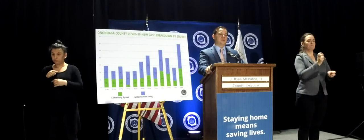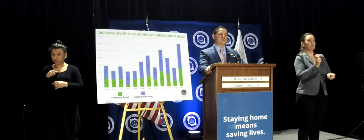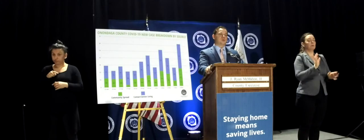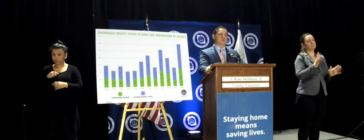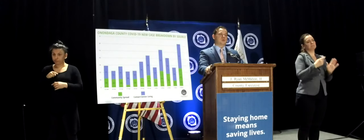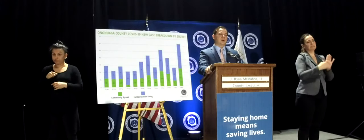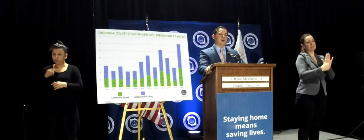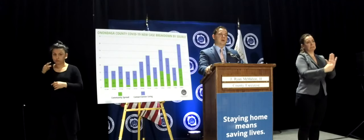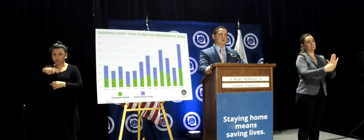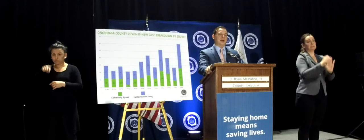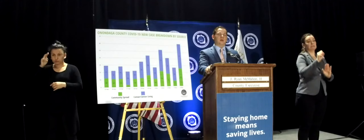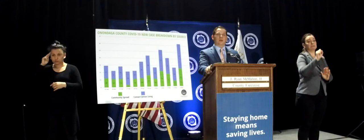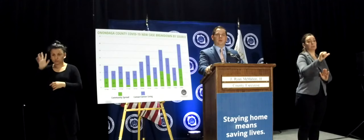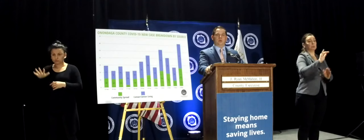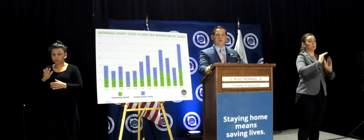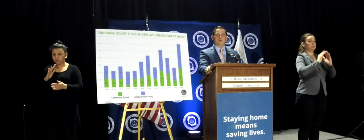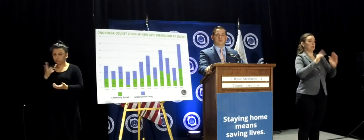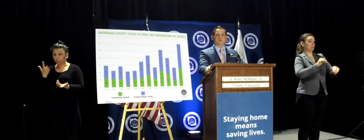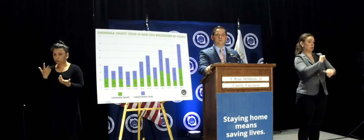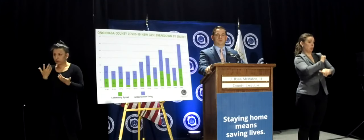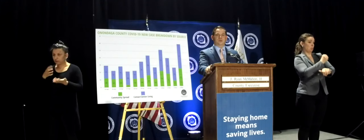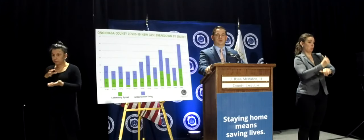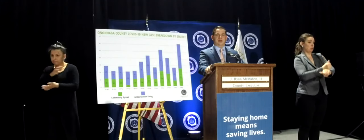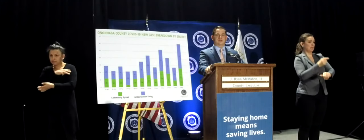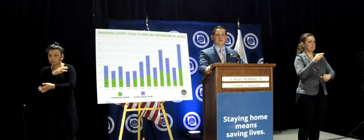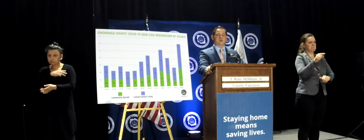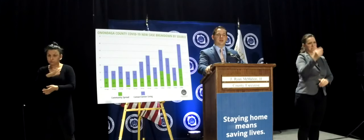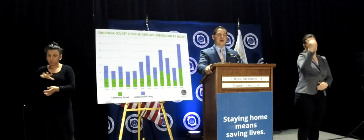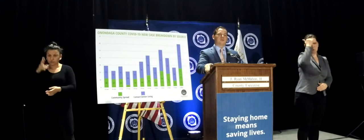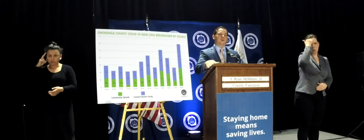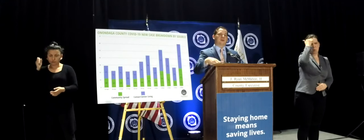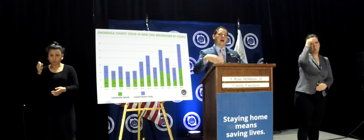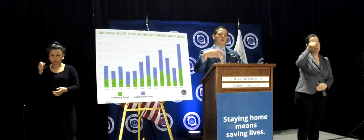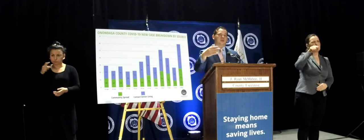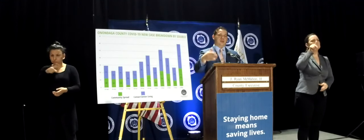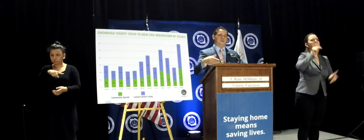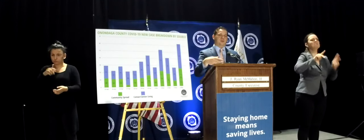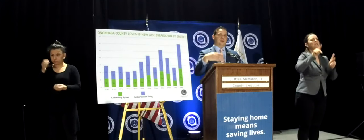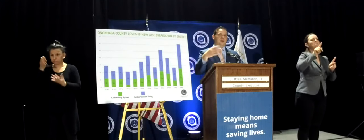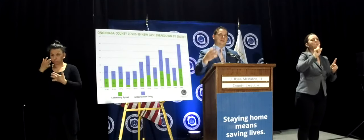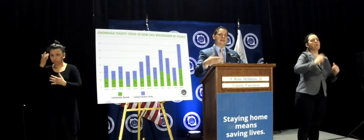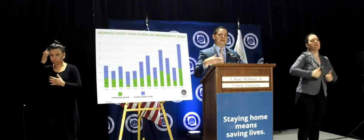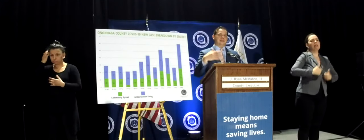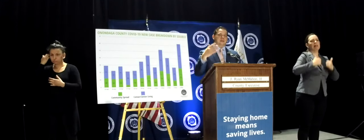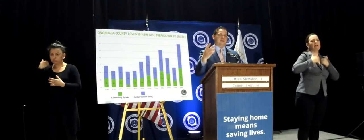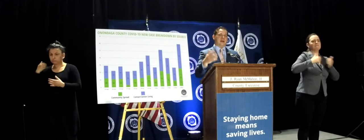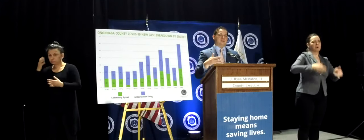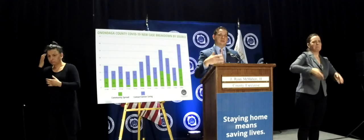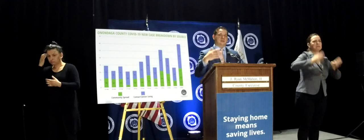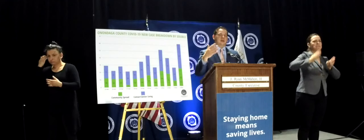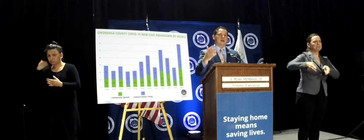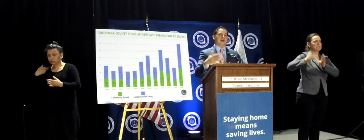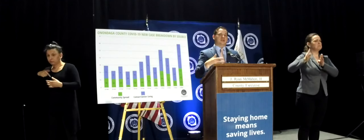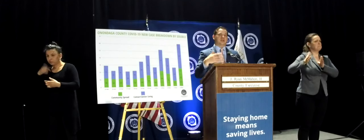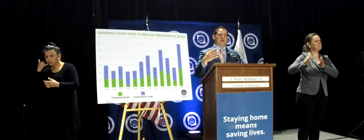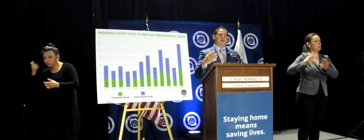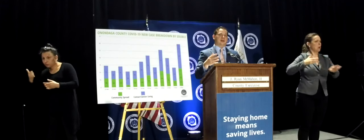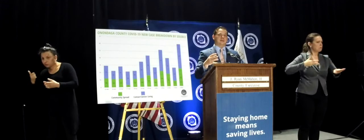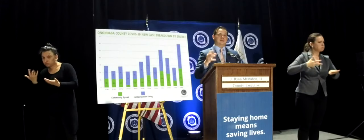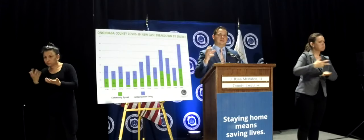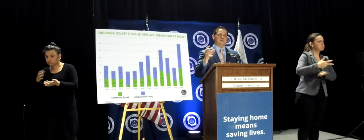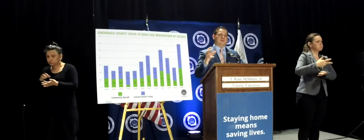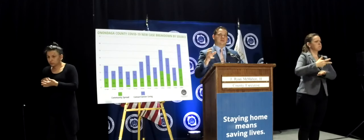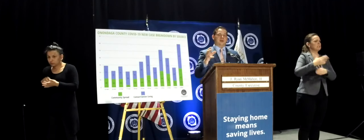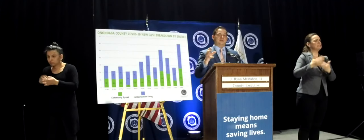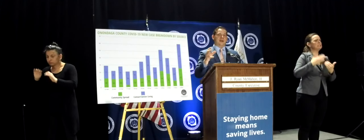going into random neighborhoods to do testing, there's going to have to be an outreach effort days in advance and educating